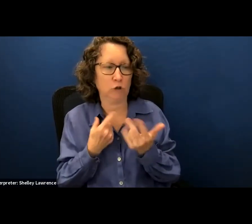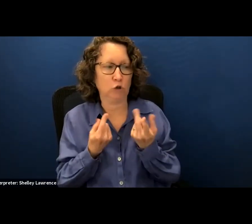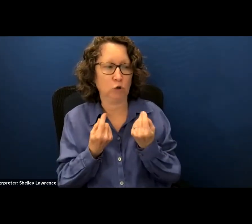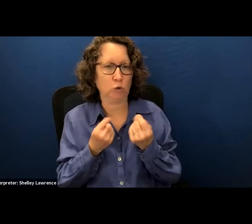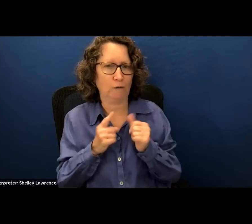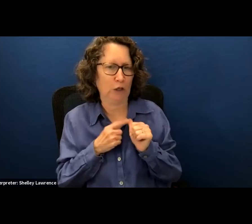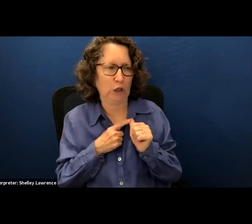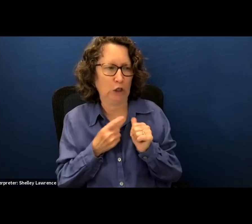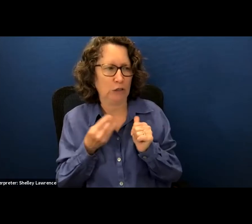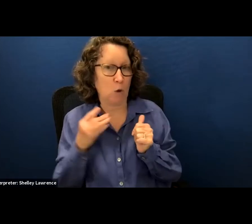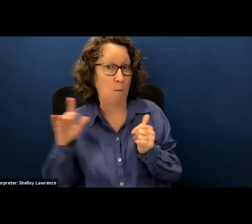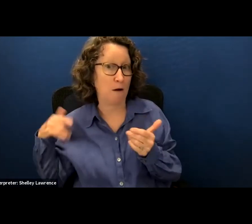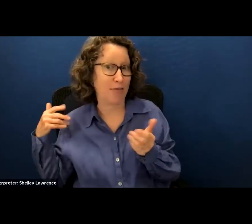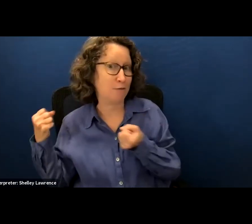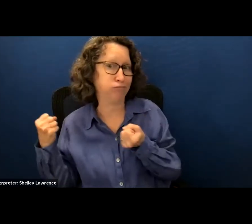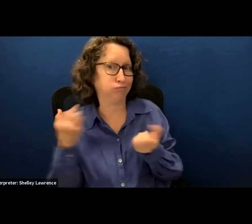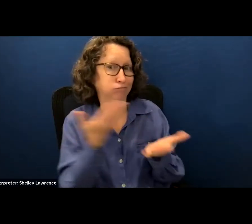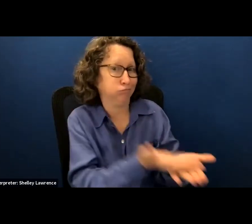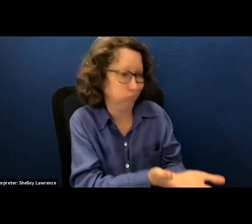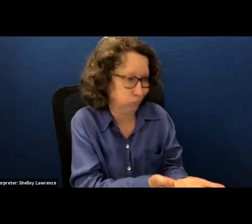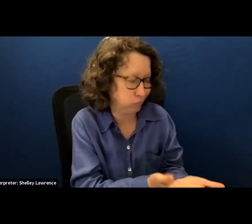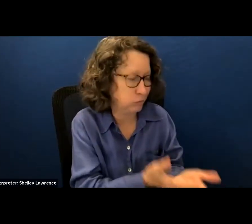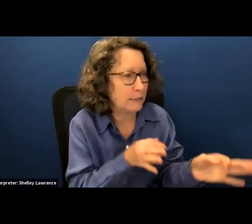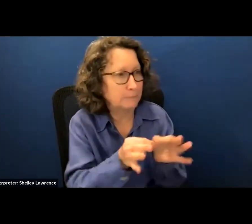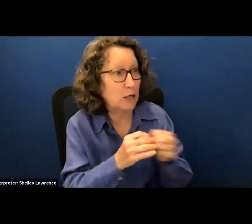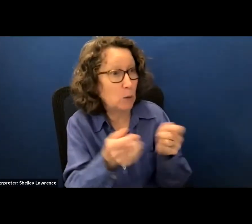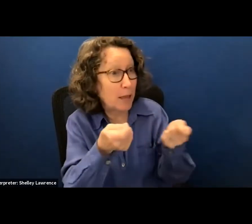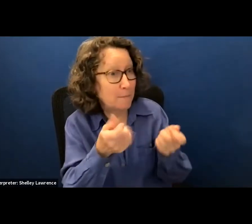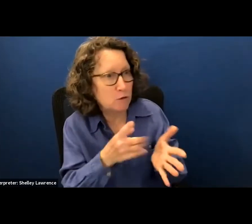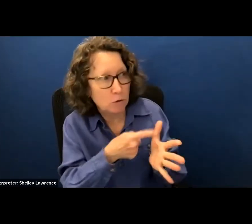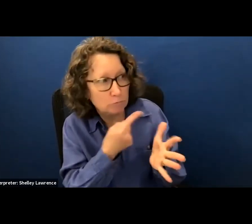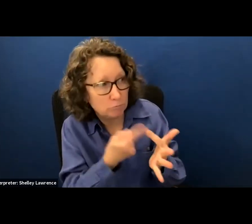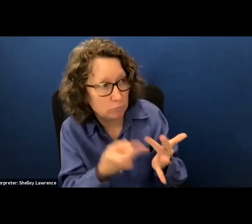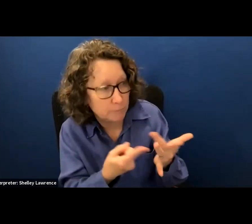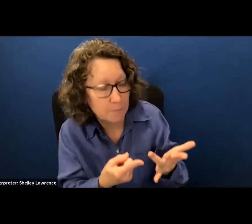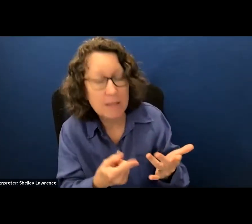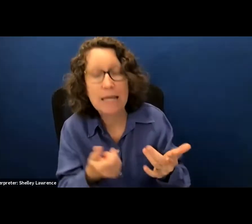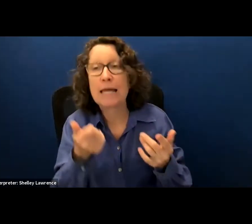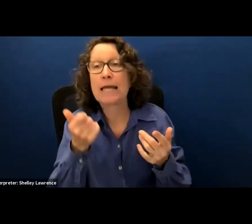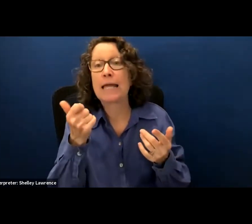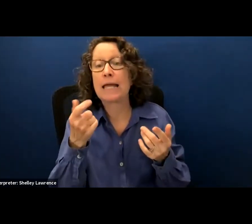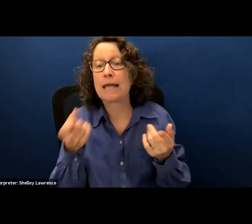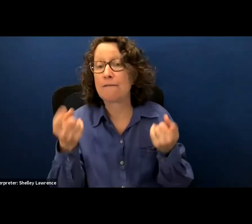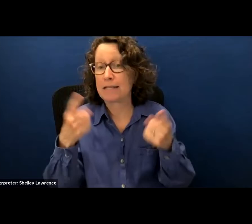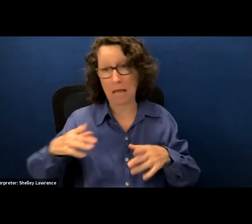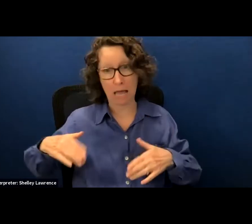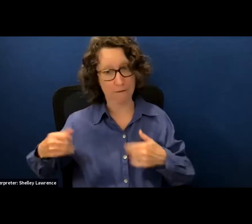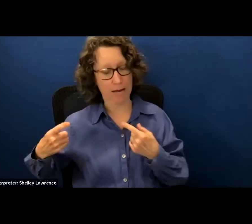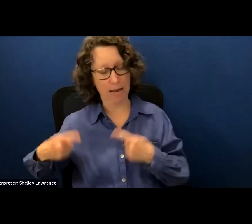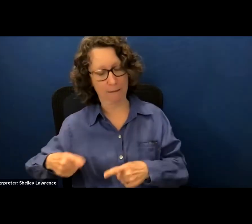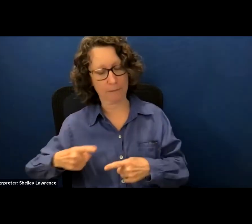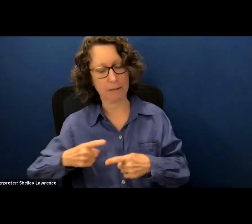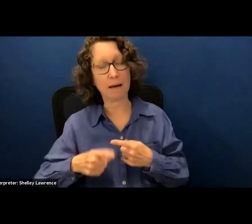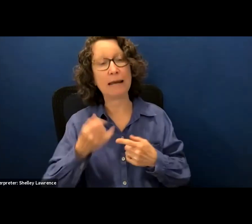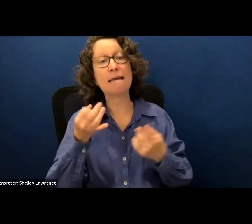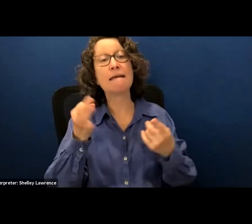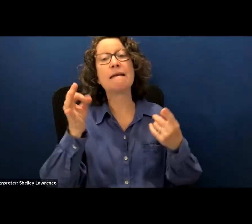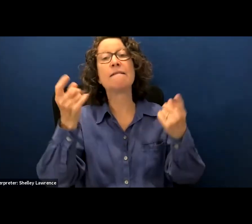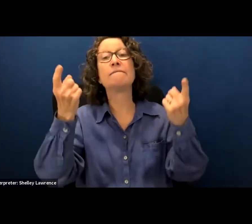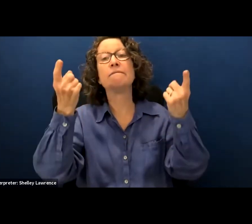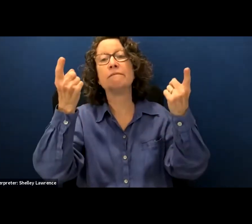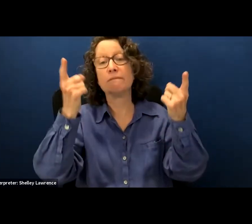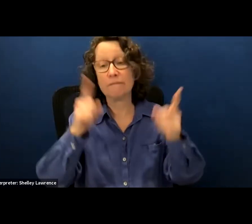taken to keep the students safe. In the event, and this has not happened yet, but in the event